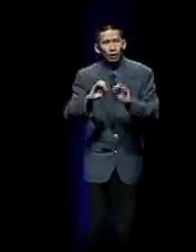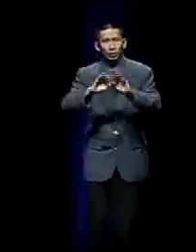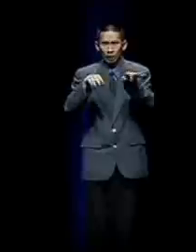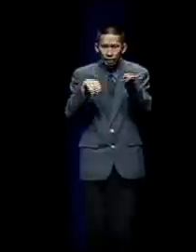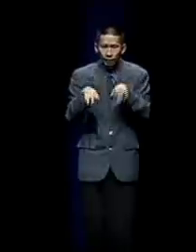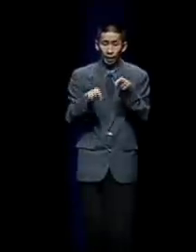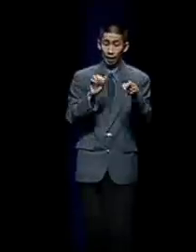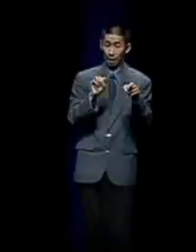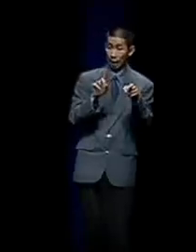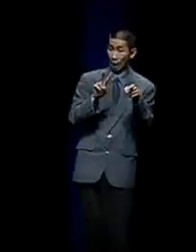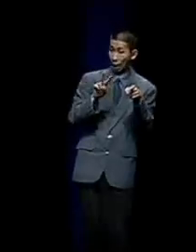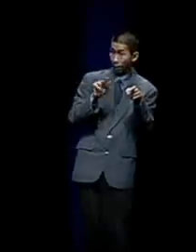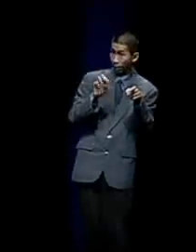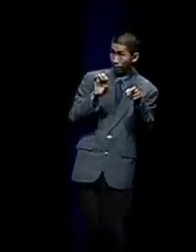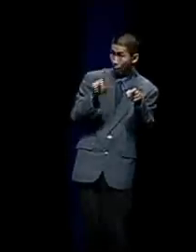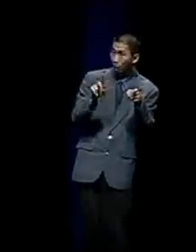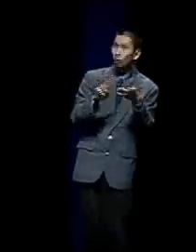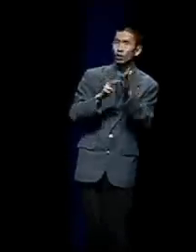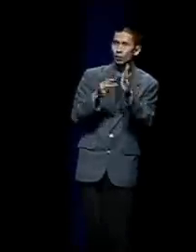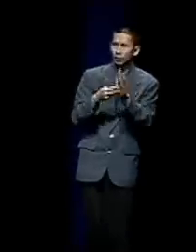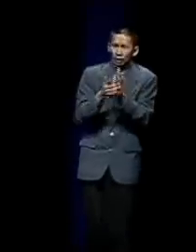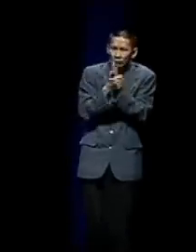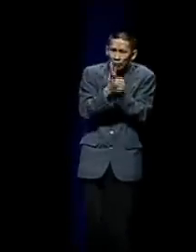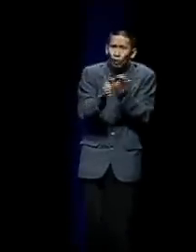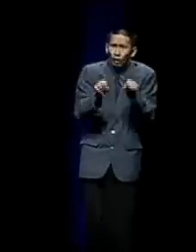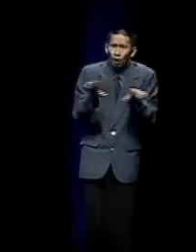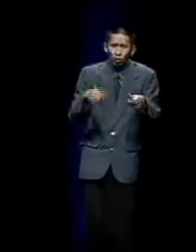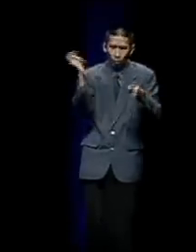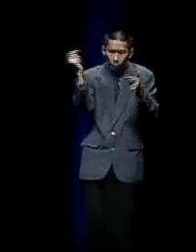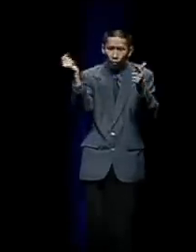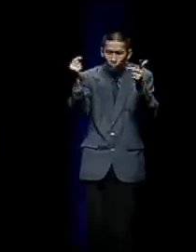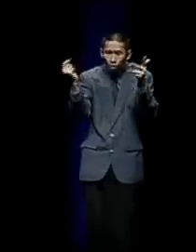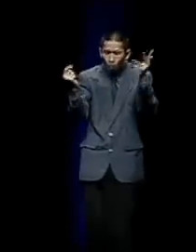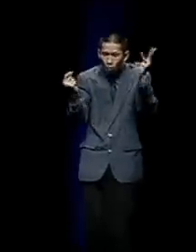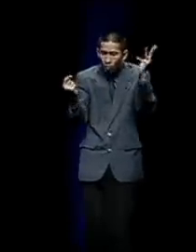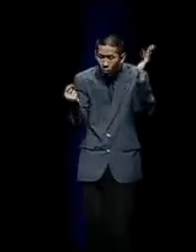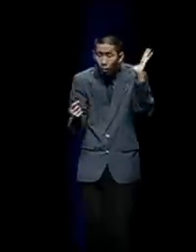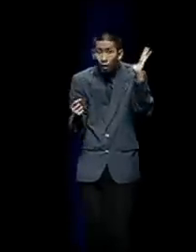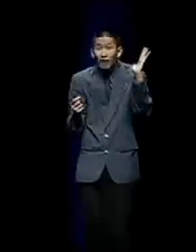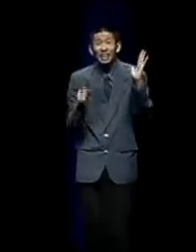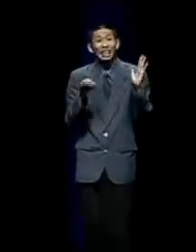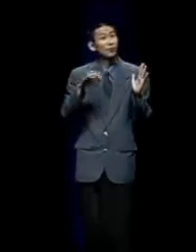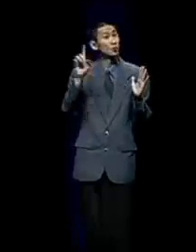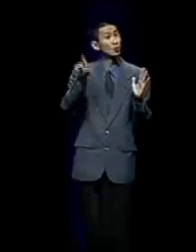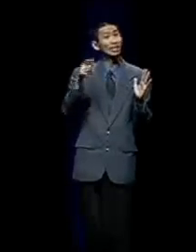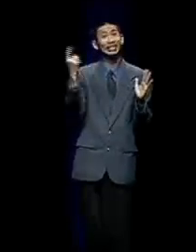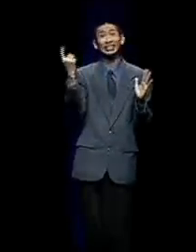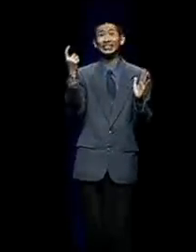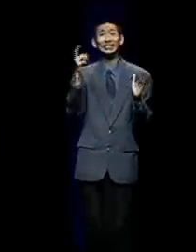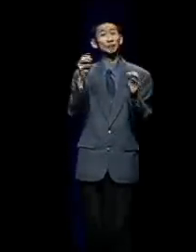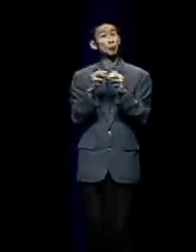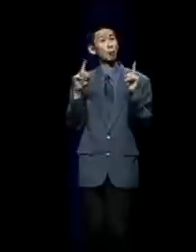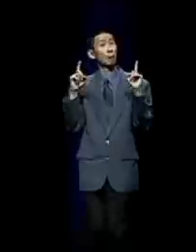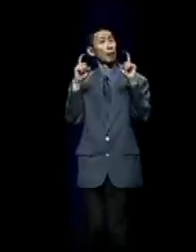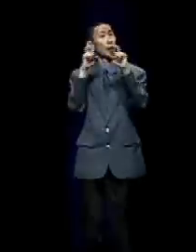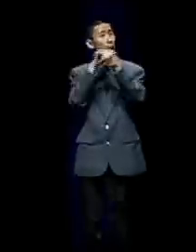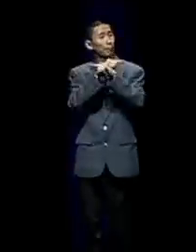do. And if you really want to do this, you need someone else. You need an advanced or a specialty or whatever. And how the